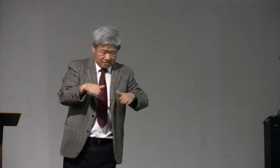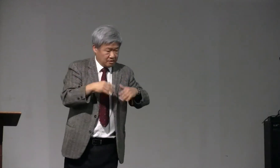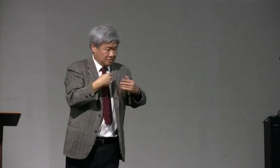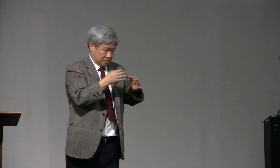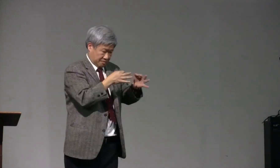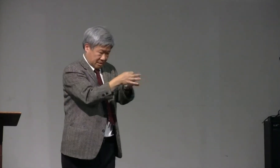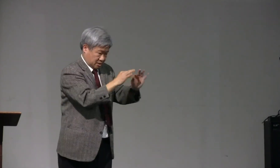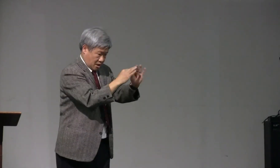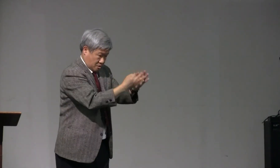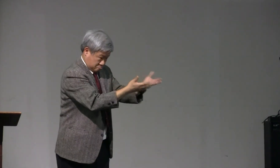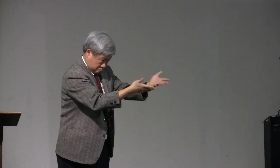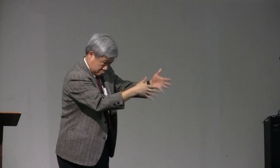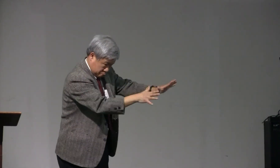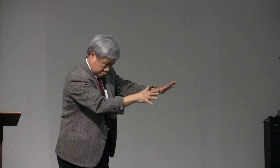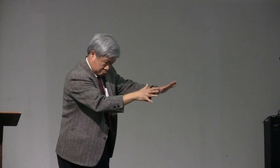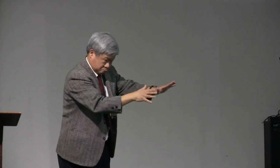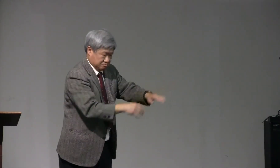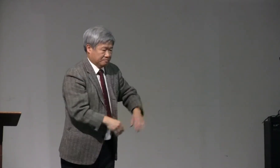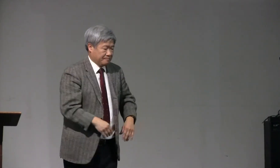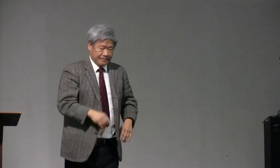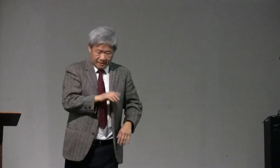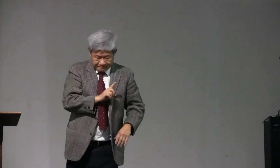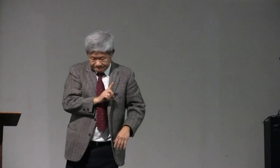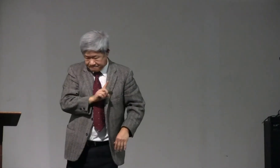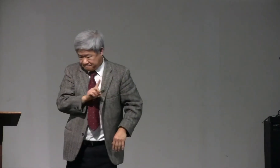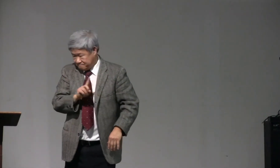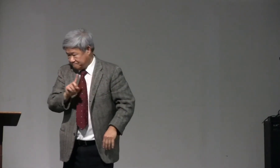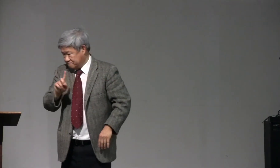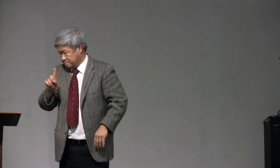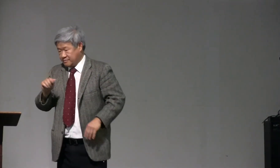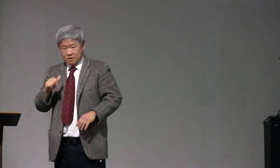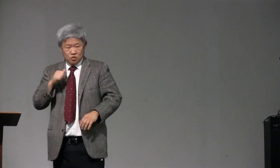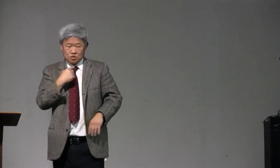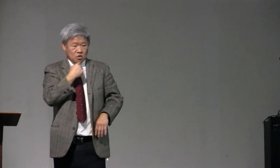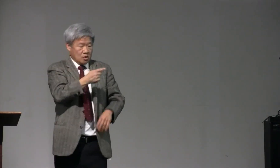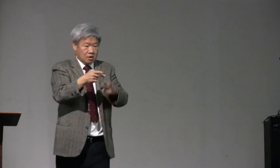prefer. Explain to your family that you have to go